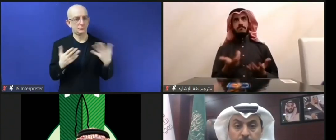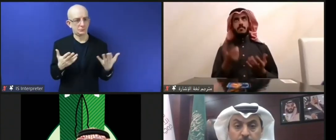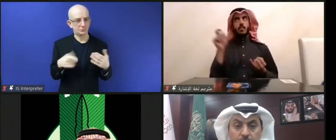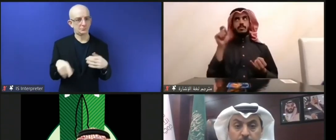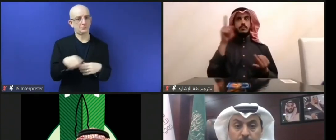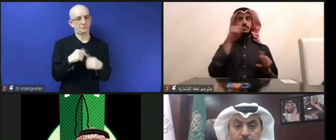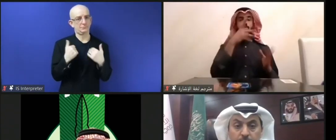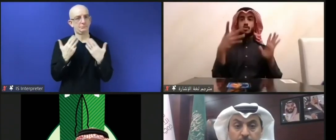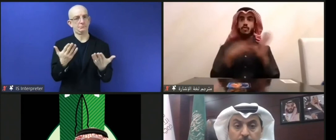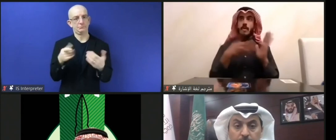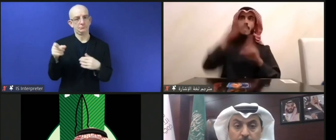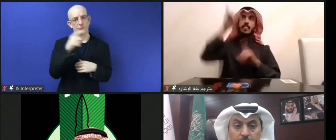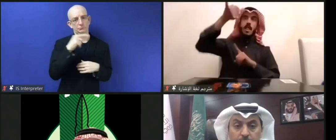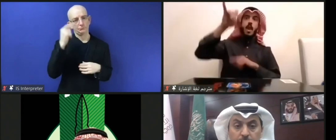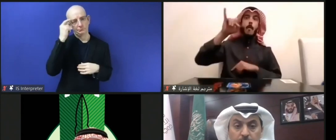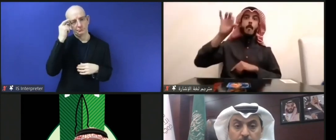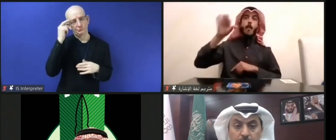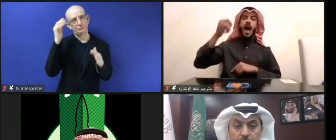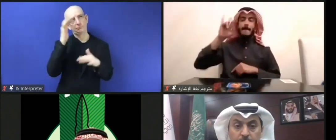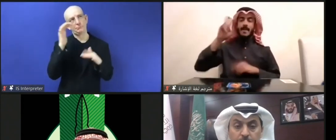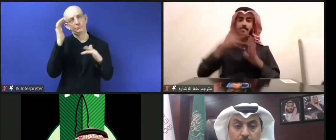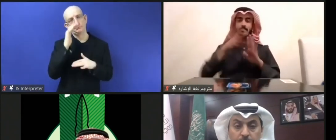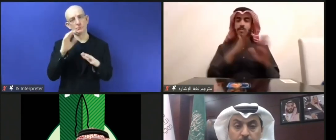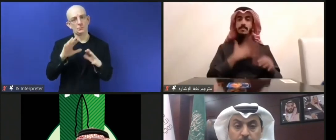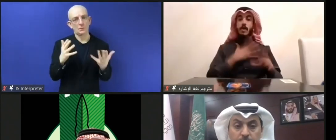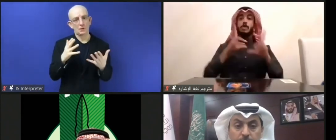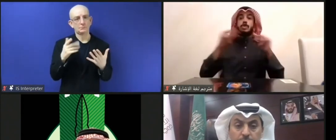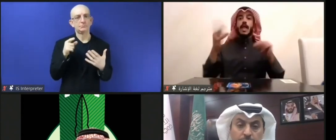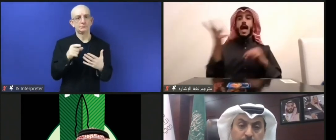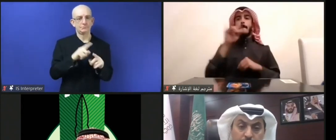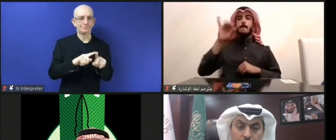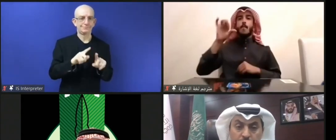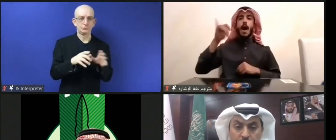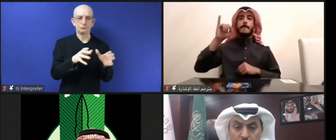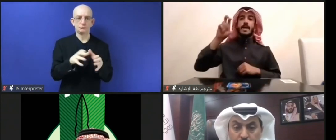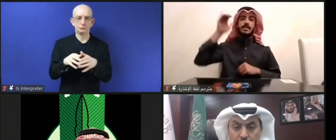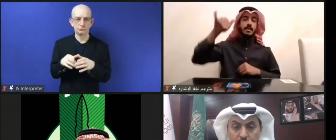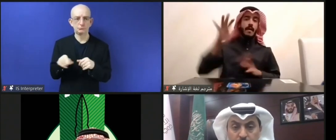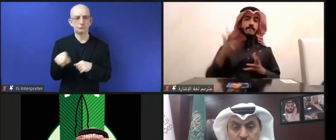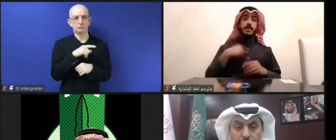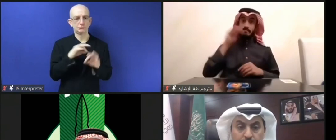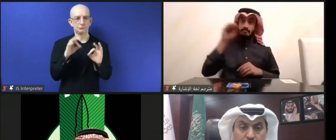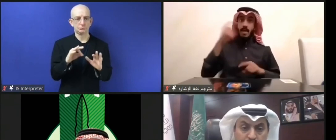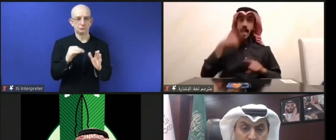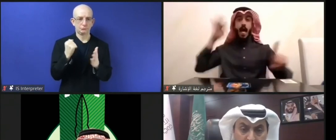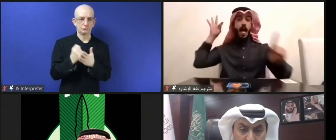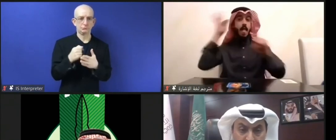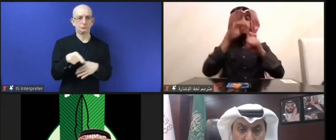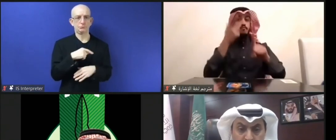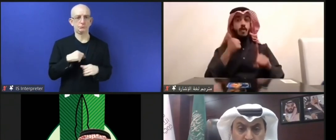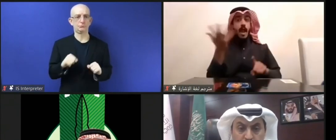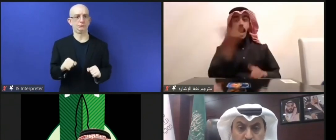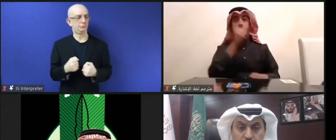by Mowaamah. And we are so proud because we exceed the target by achieved more than 1,000